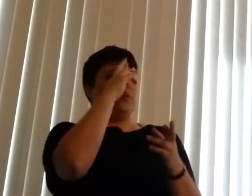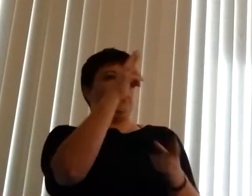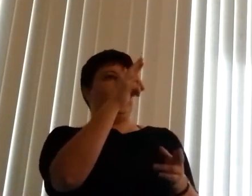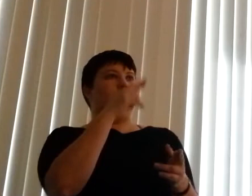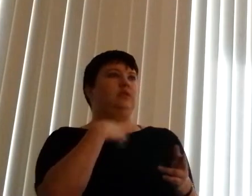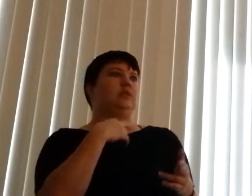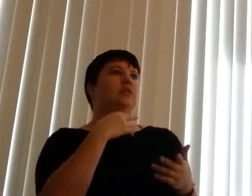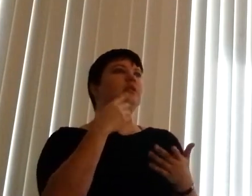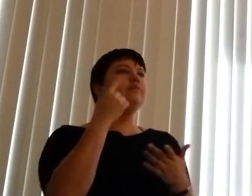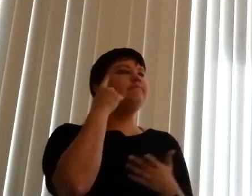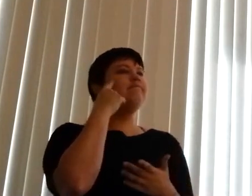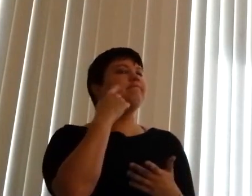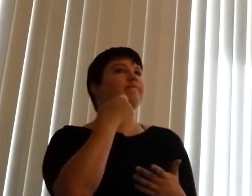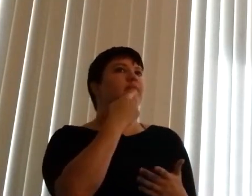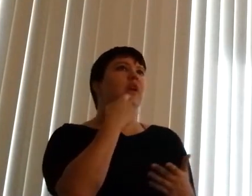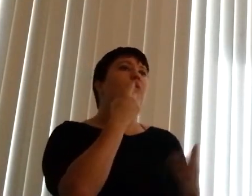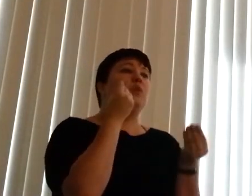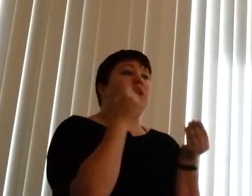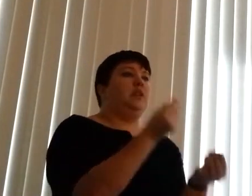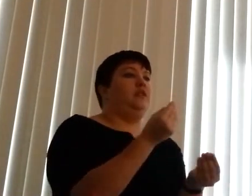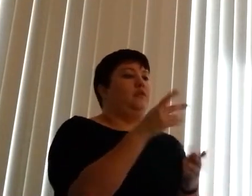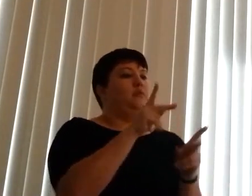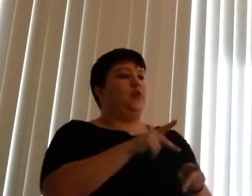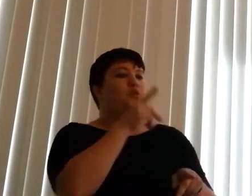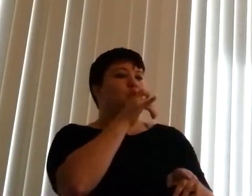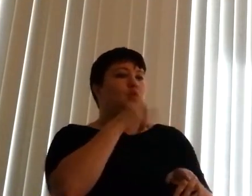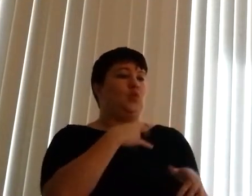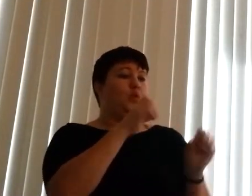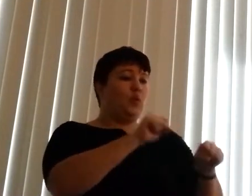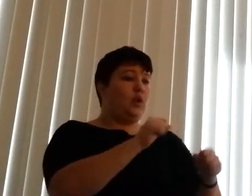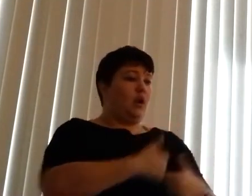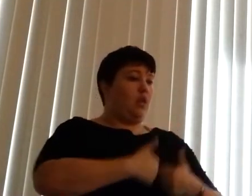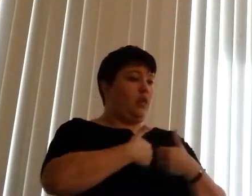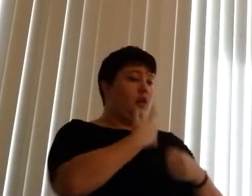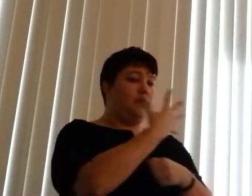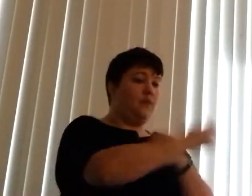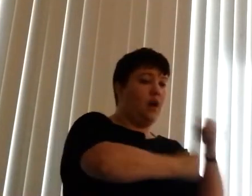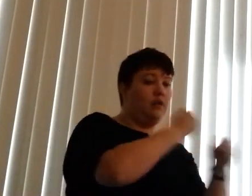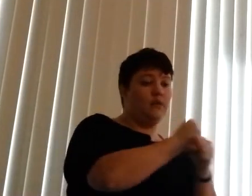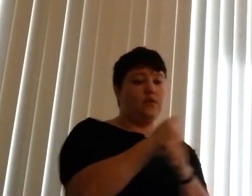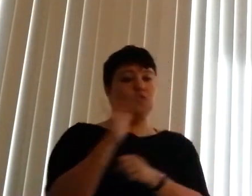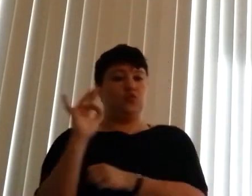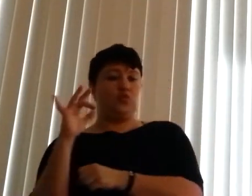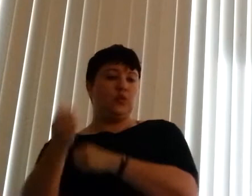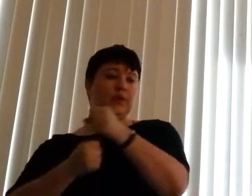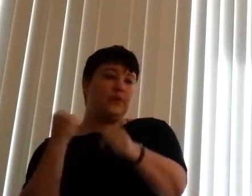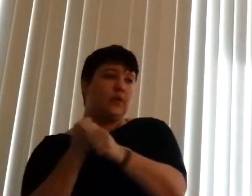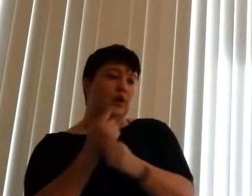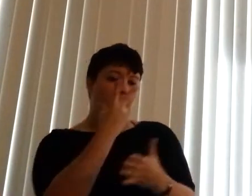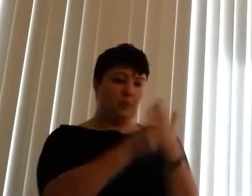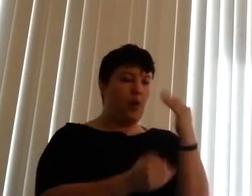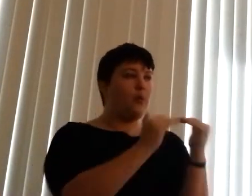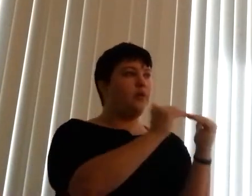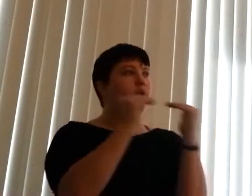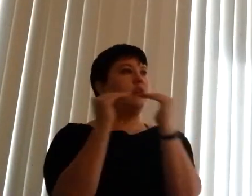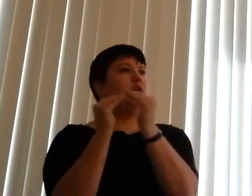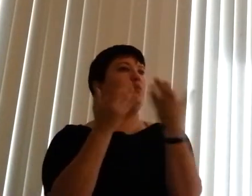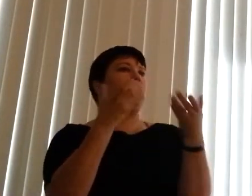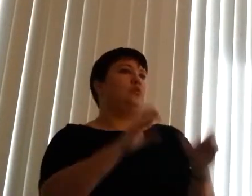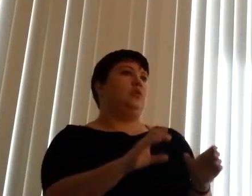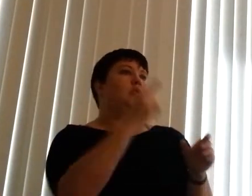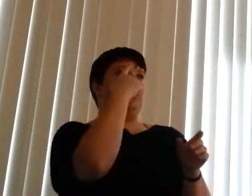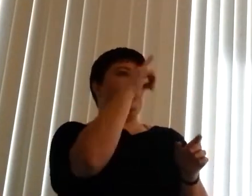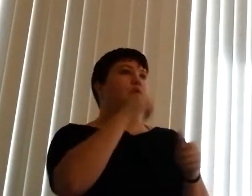would favor giving a person who could live 5 years and a person who could live 25 years equal